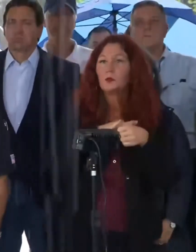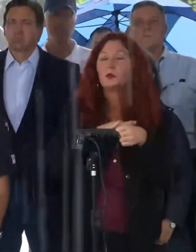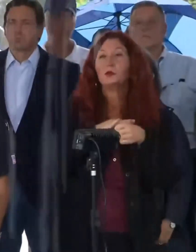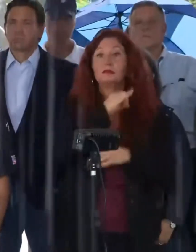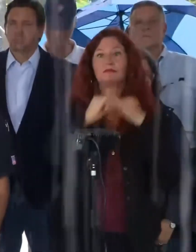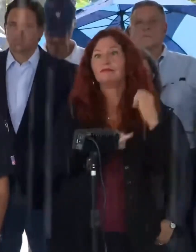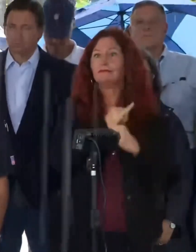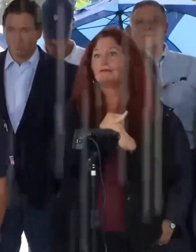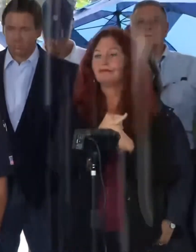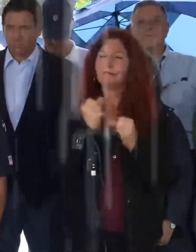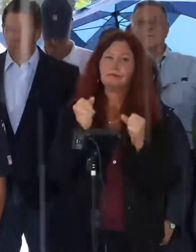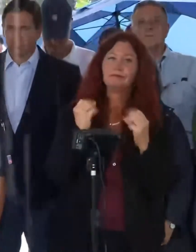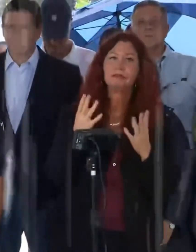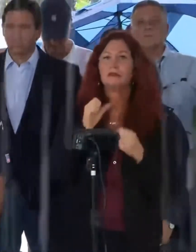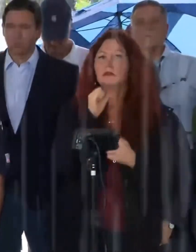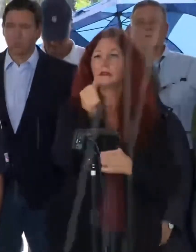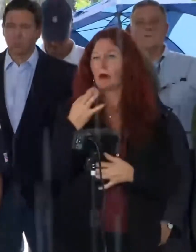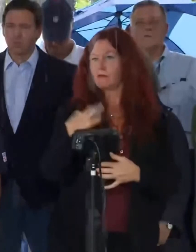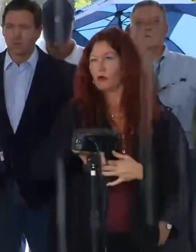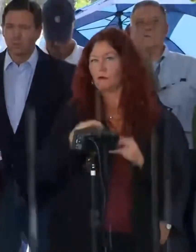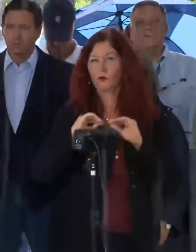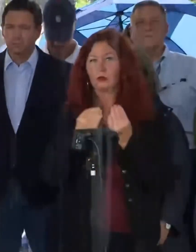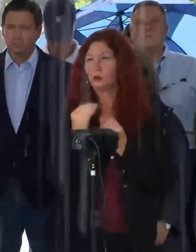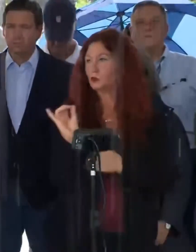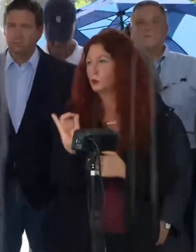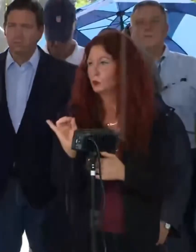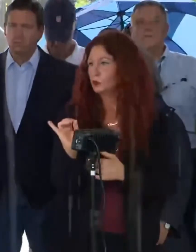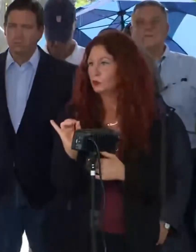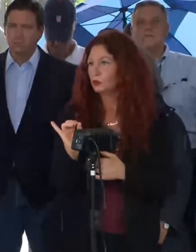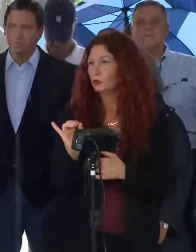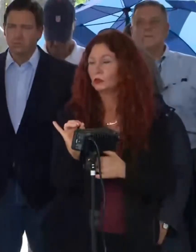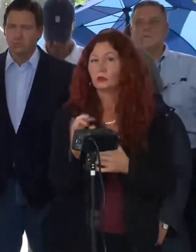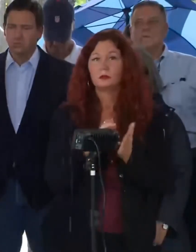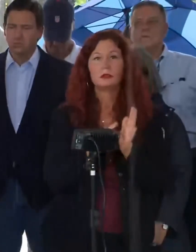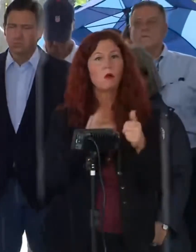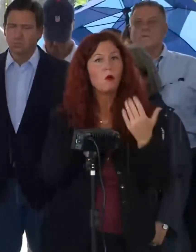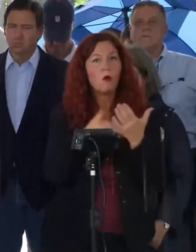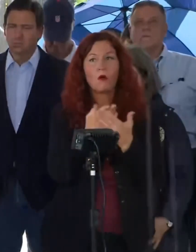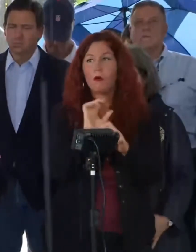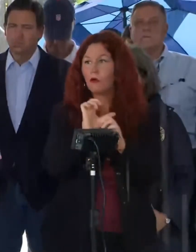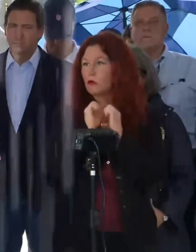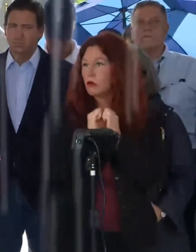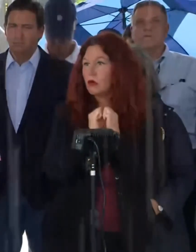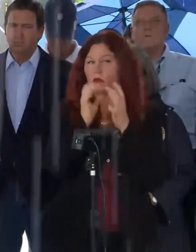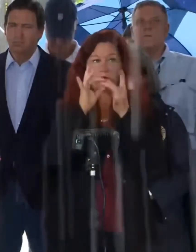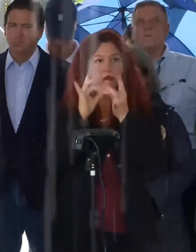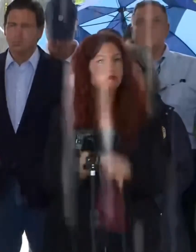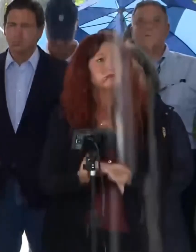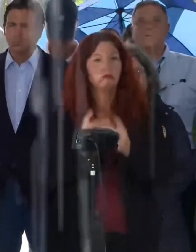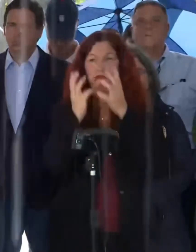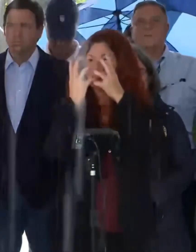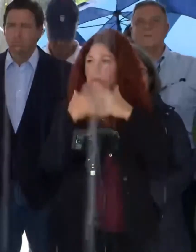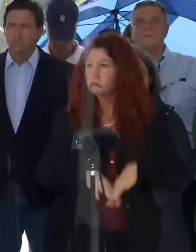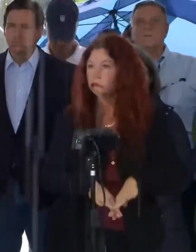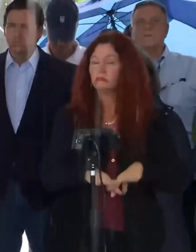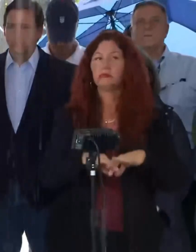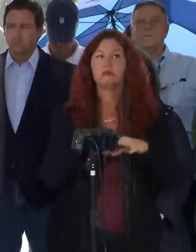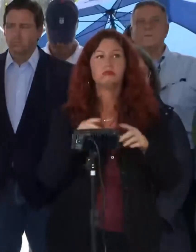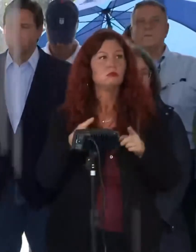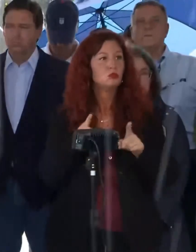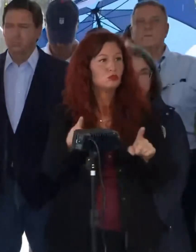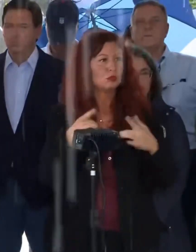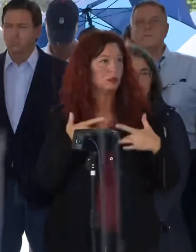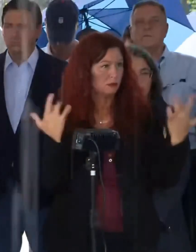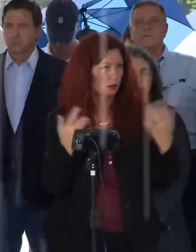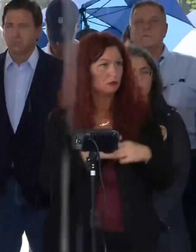and not-for-profit organizations. This has led to a seamless integration of these resources throughout the event. We